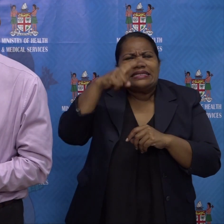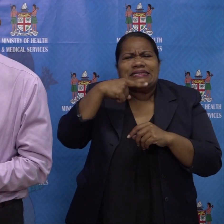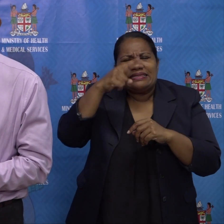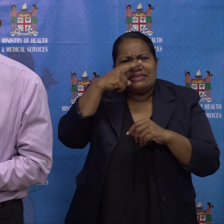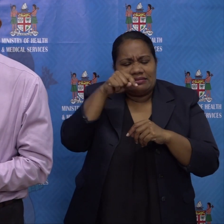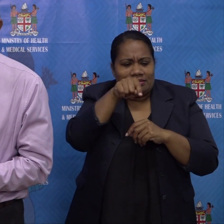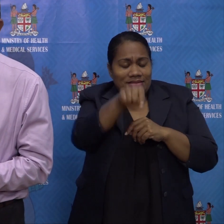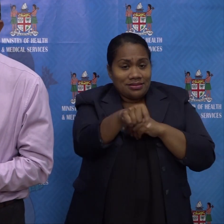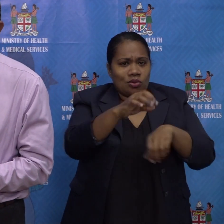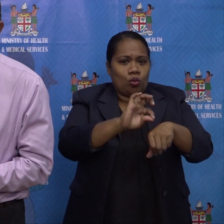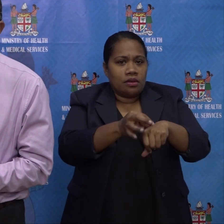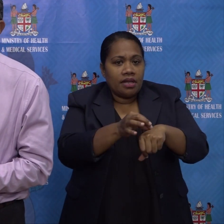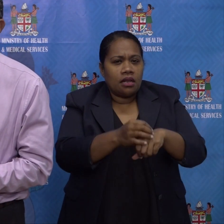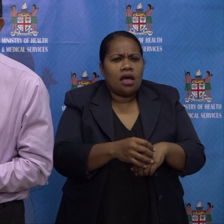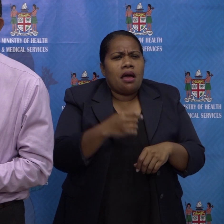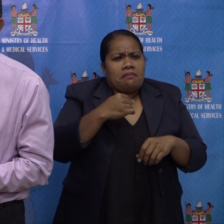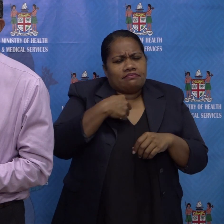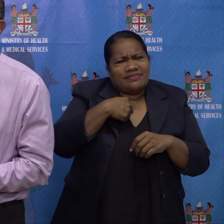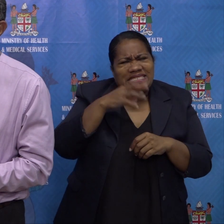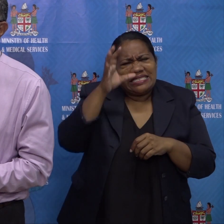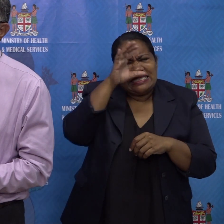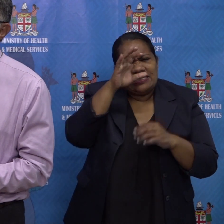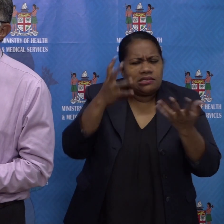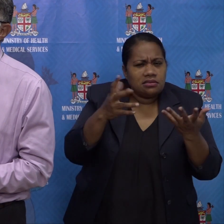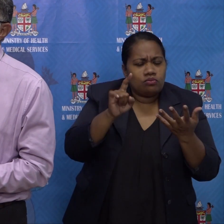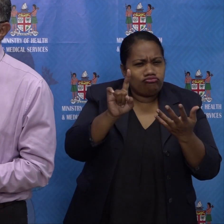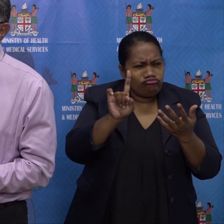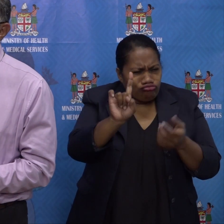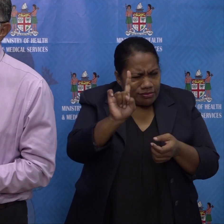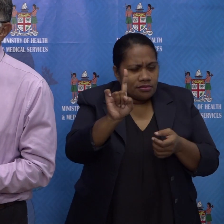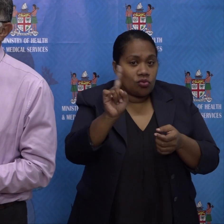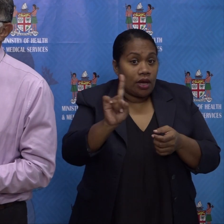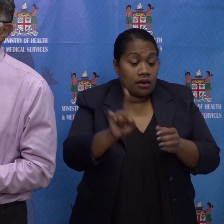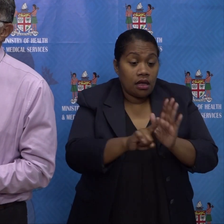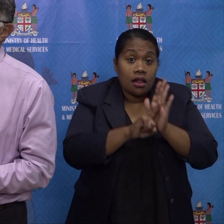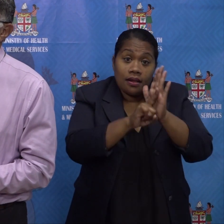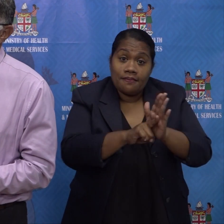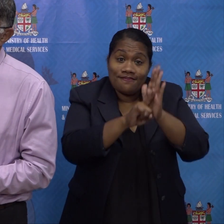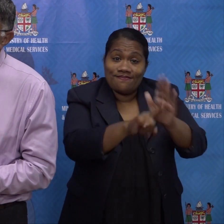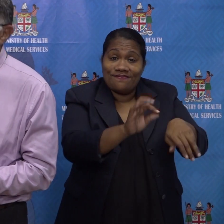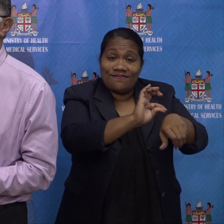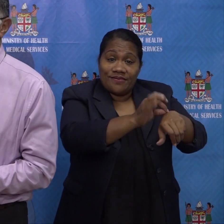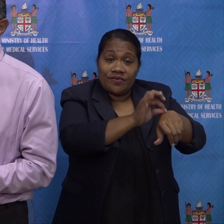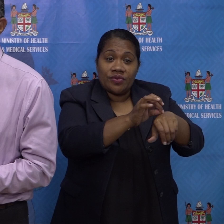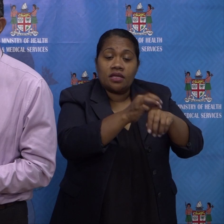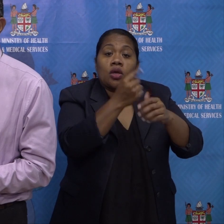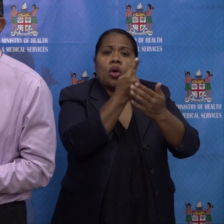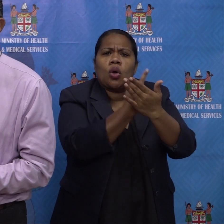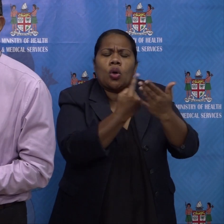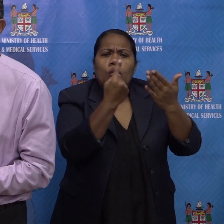the one thing that's in our advantage is the fact that Lota Hospital was only